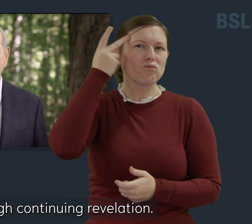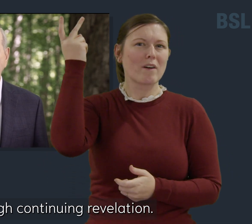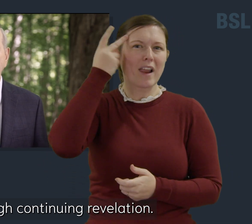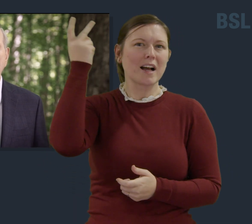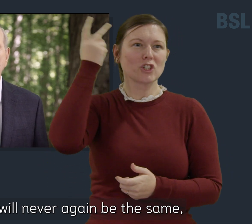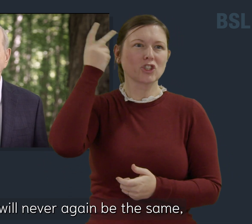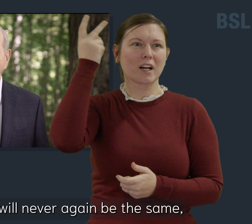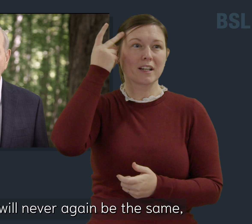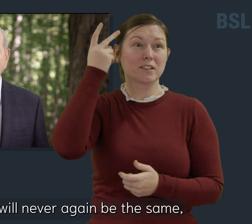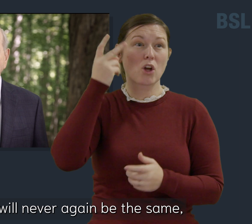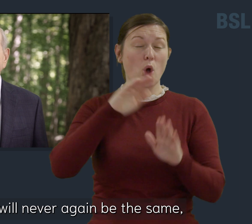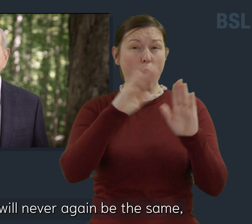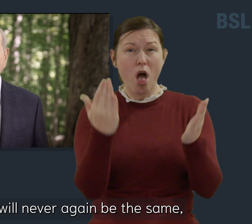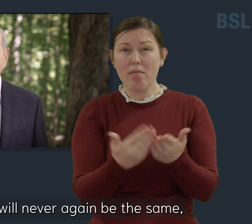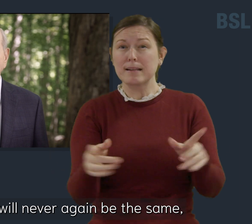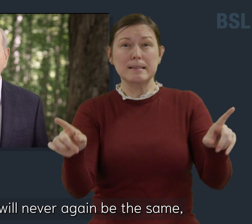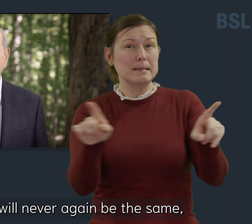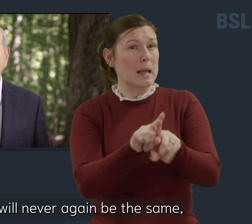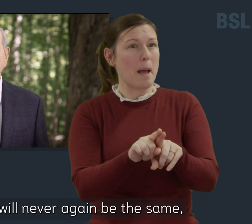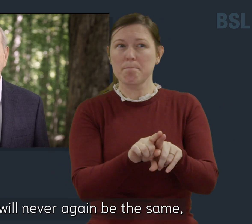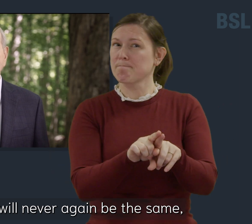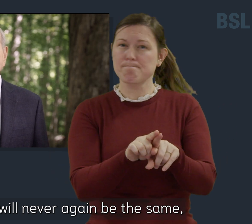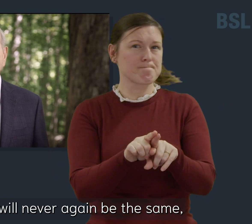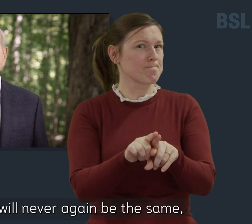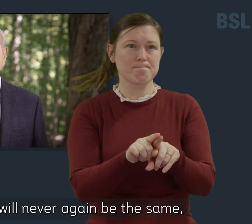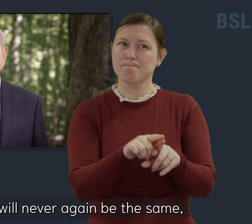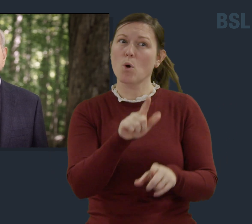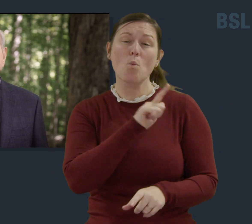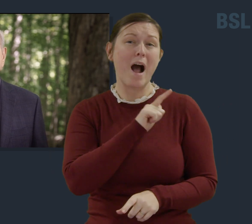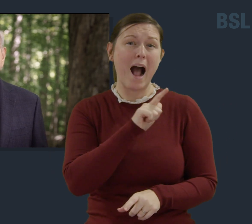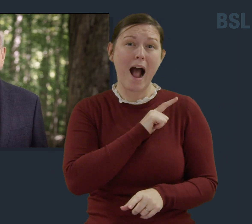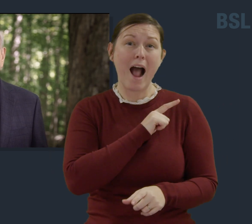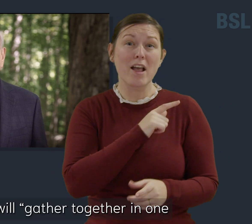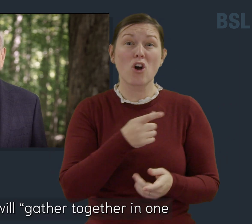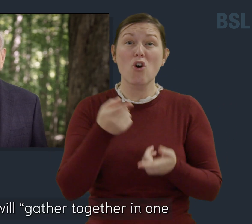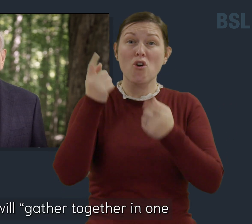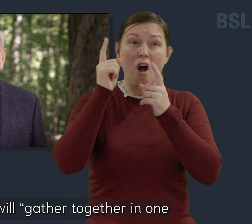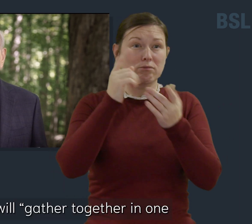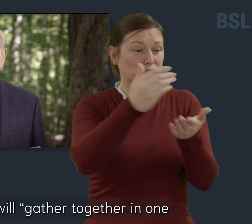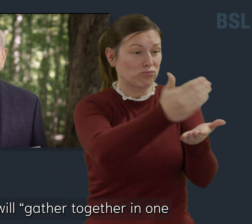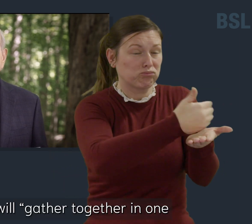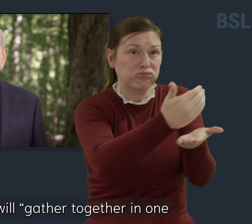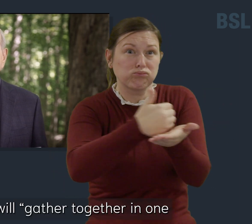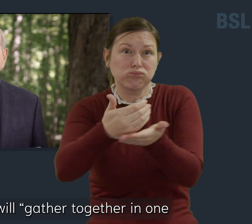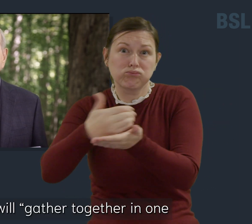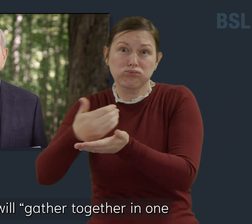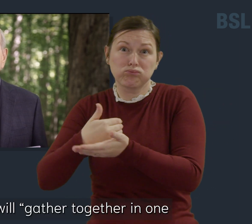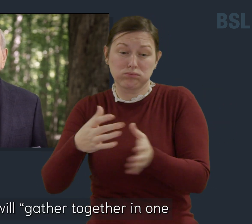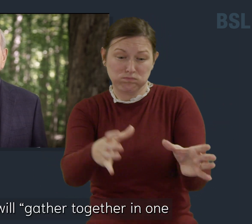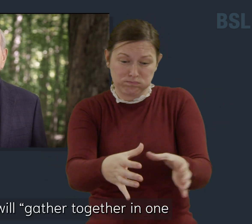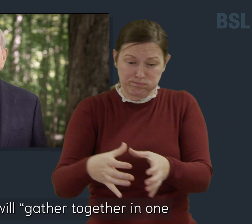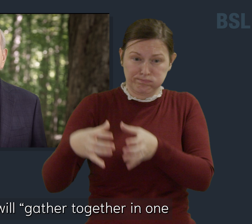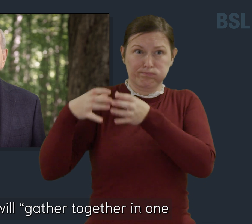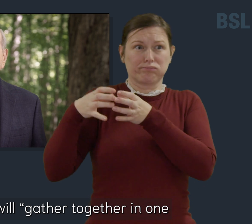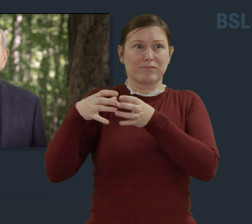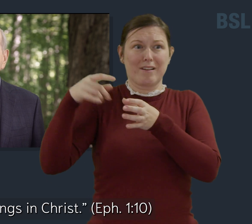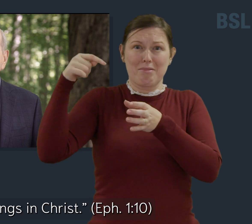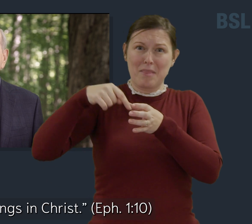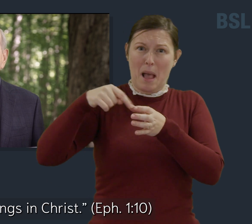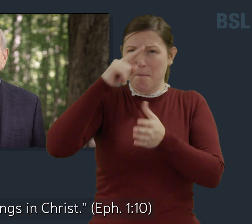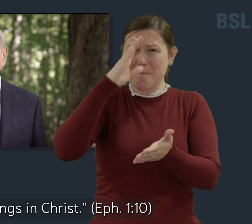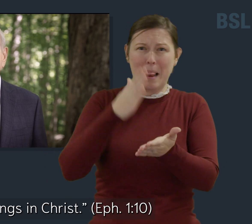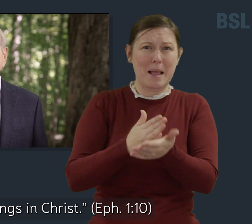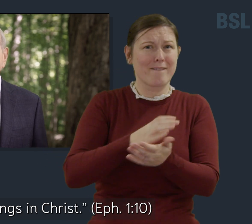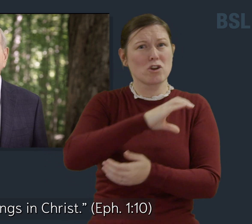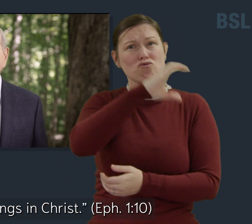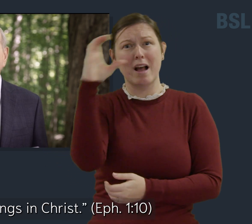revelation. The earth will never again be the same, as God will gather together in one